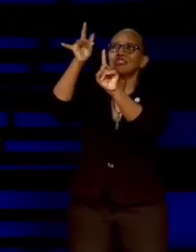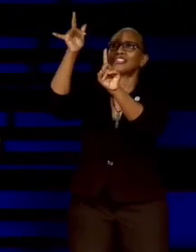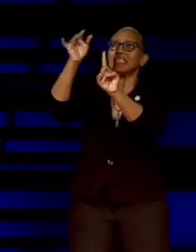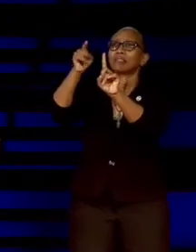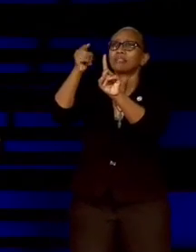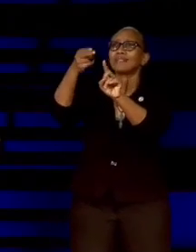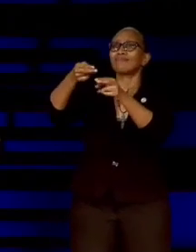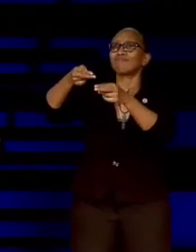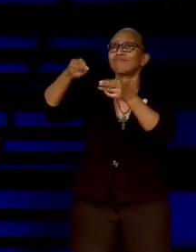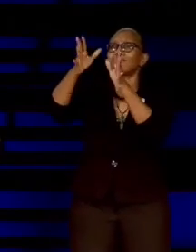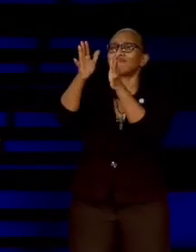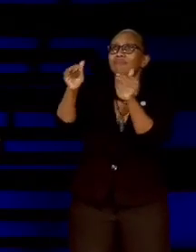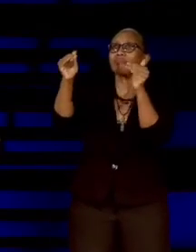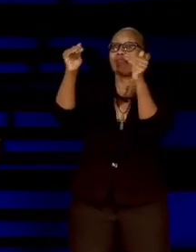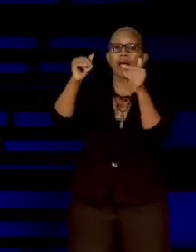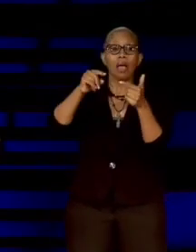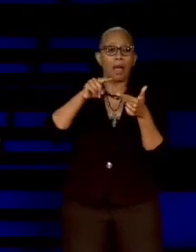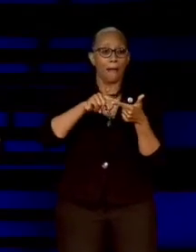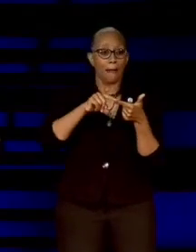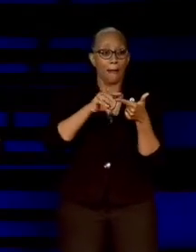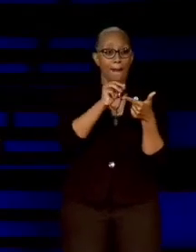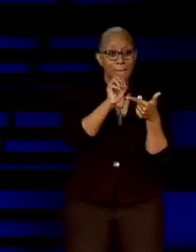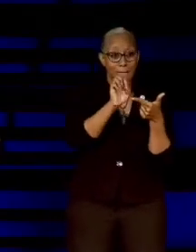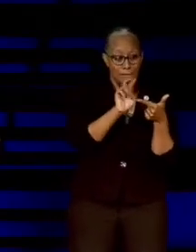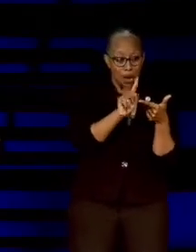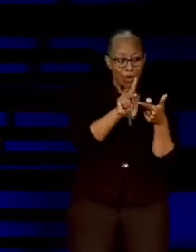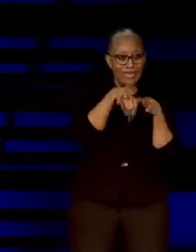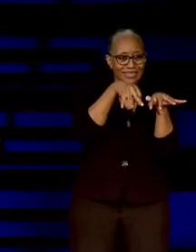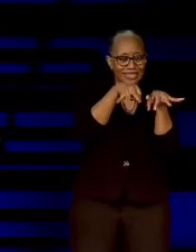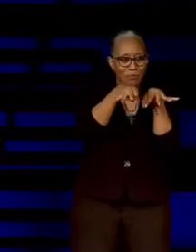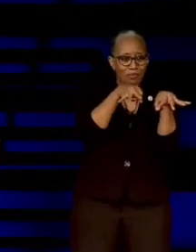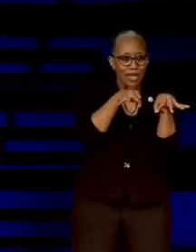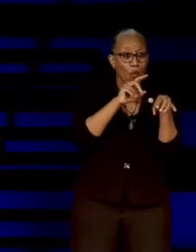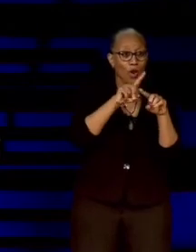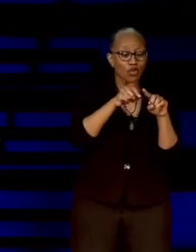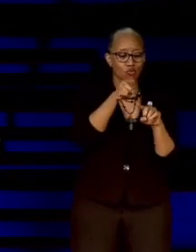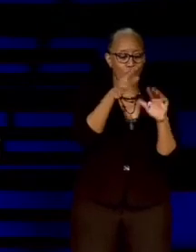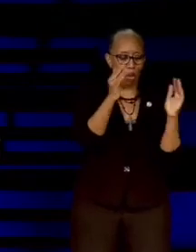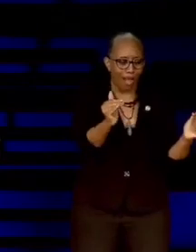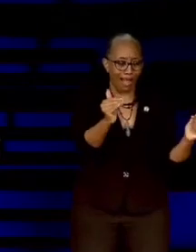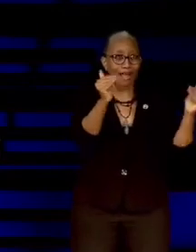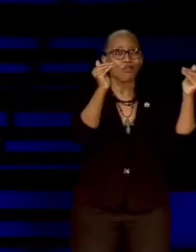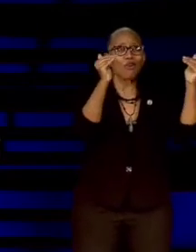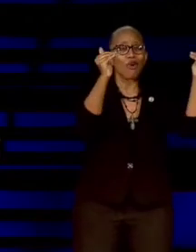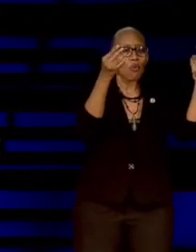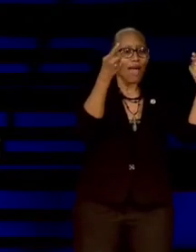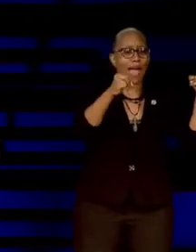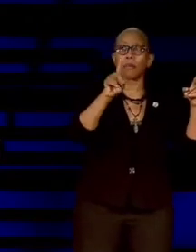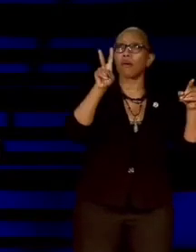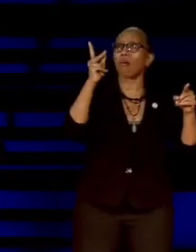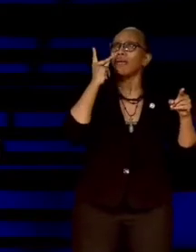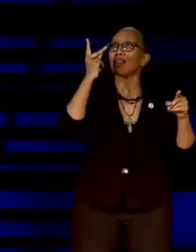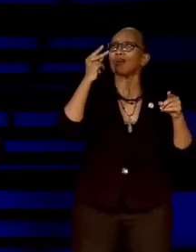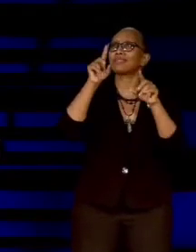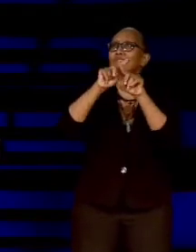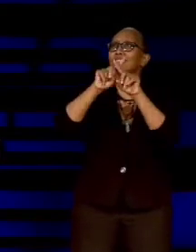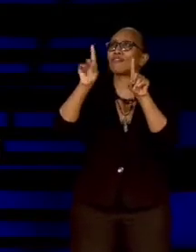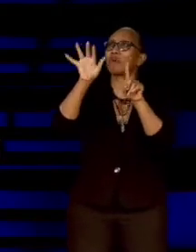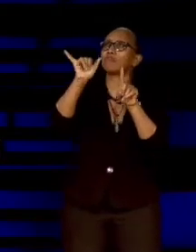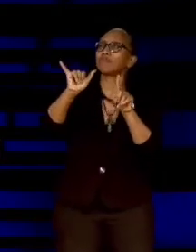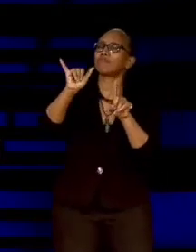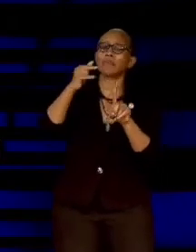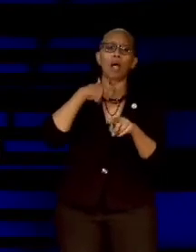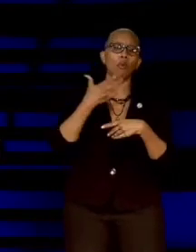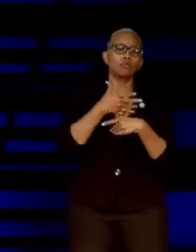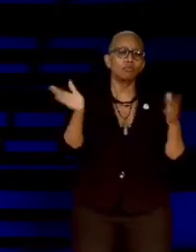place. Mark is trying to show us he looks different when you go higher in God. I'm trying to help somebody. I'm trying to